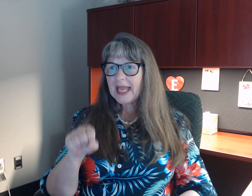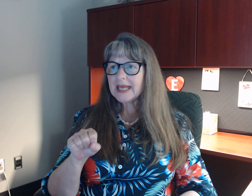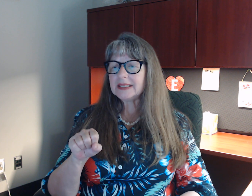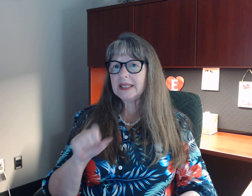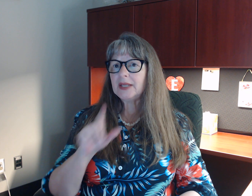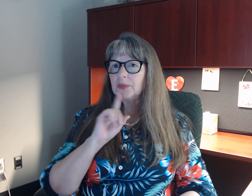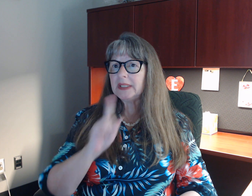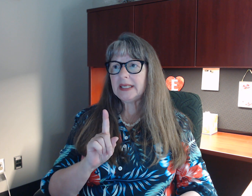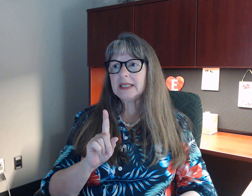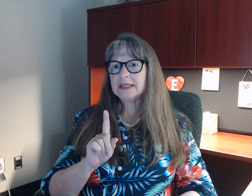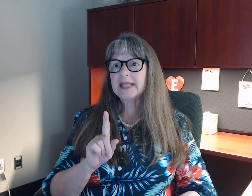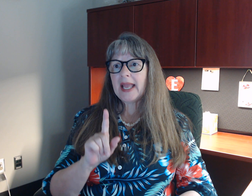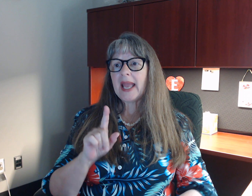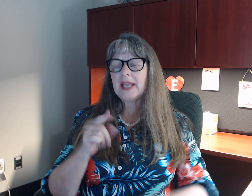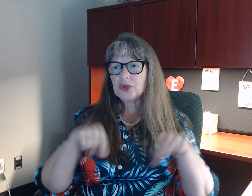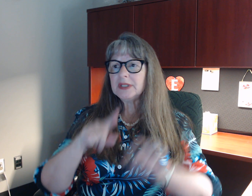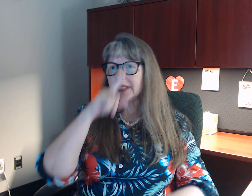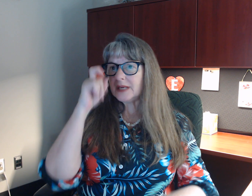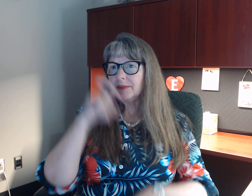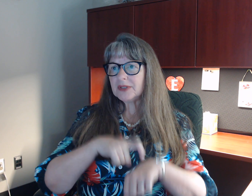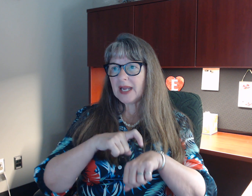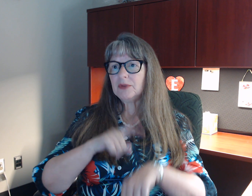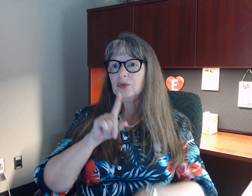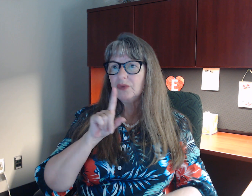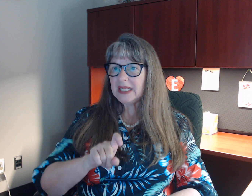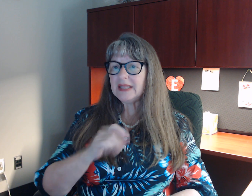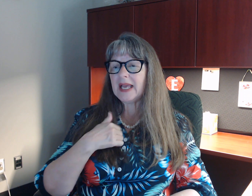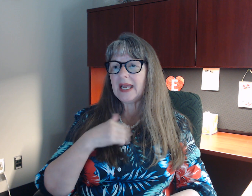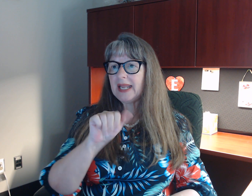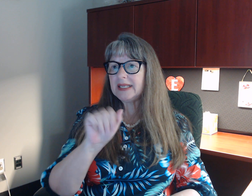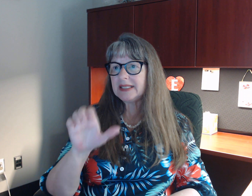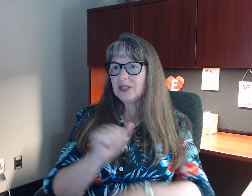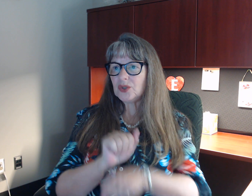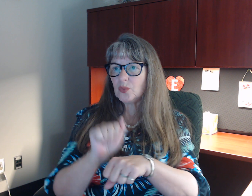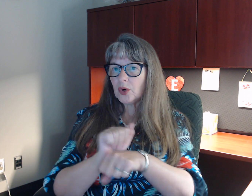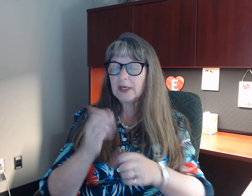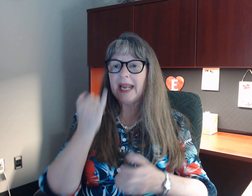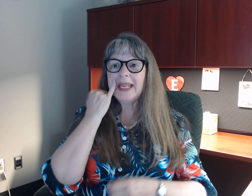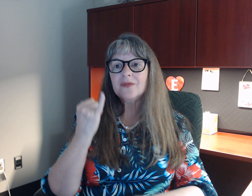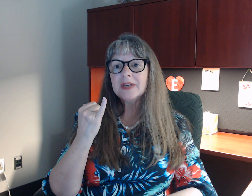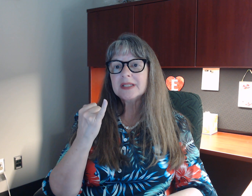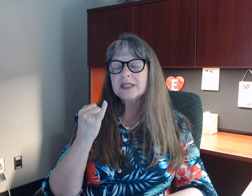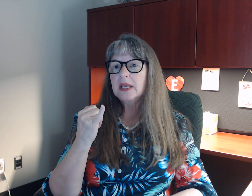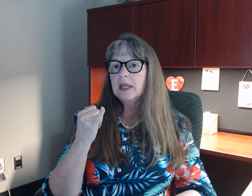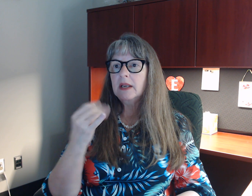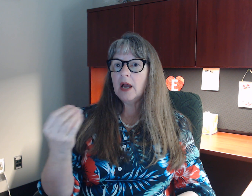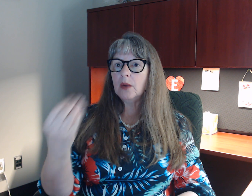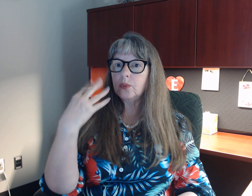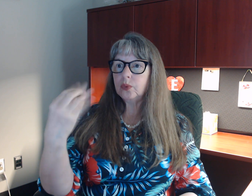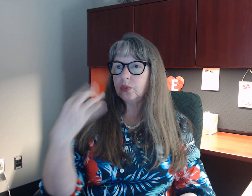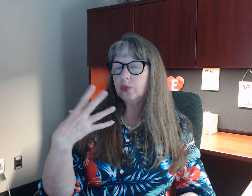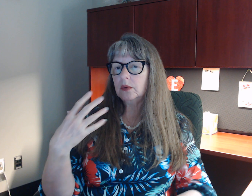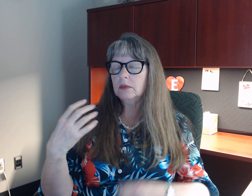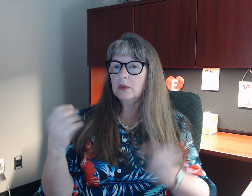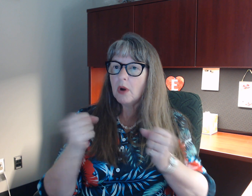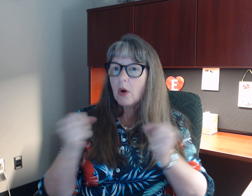Yes, it really is. And during the summertime, you need that AC to work. And if it's not cold, maybe